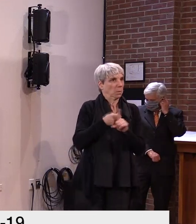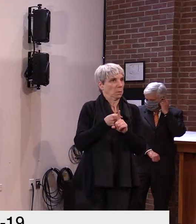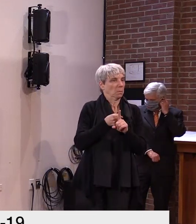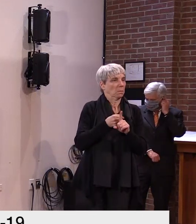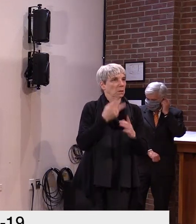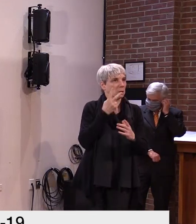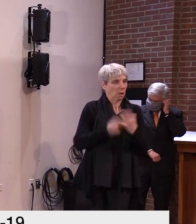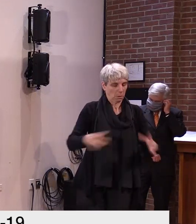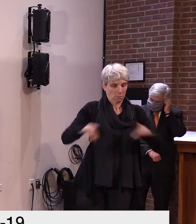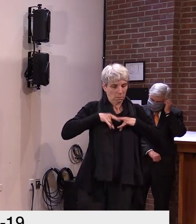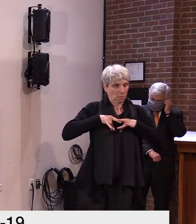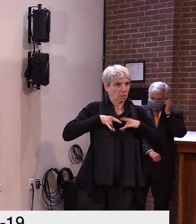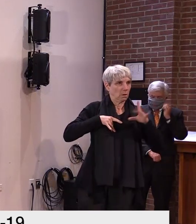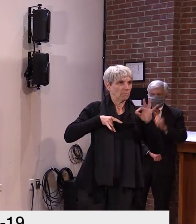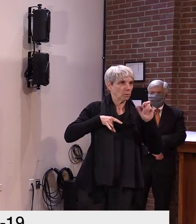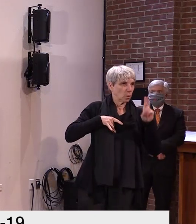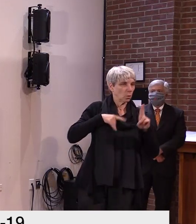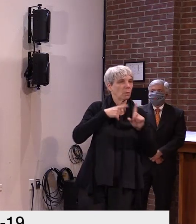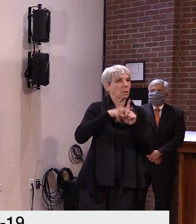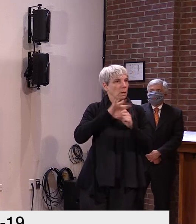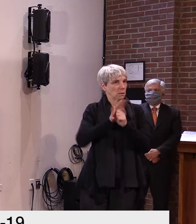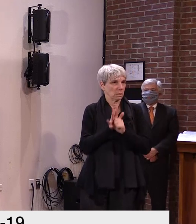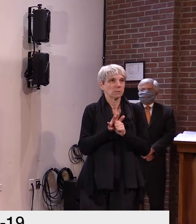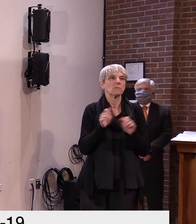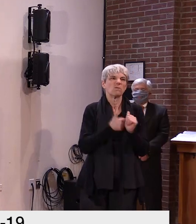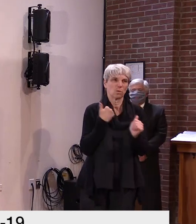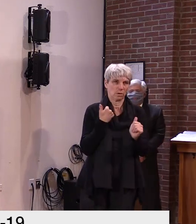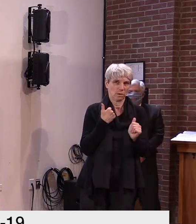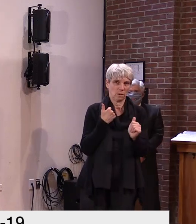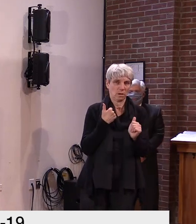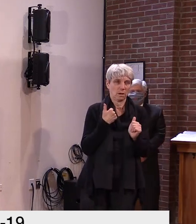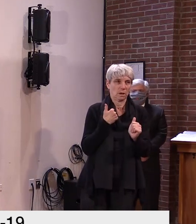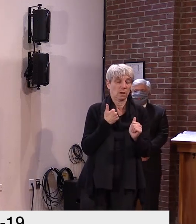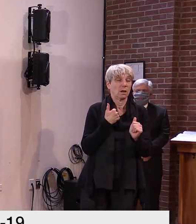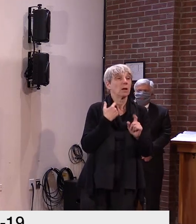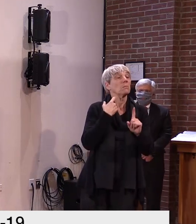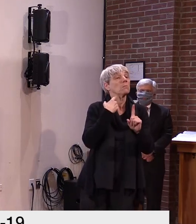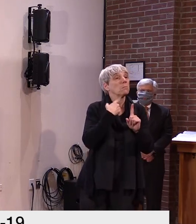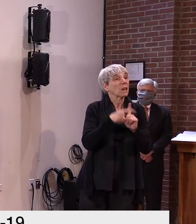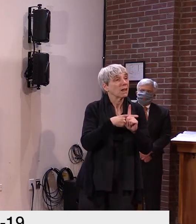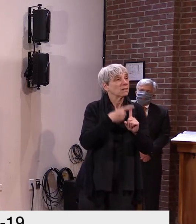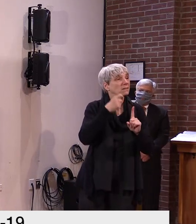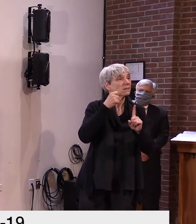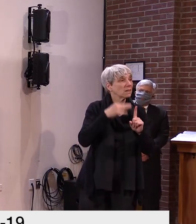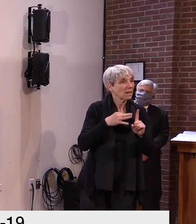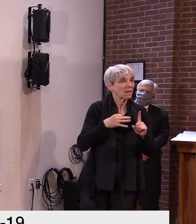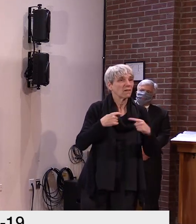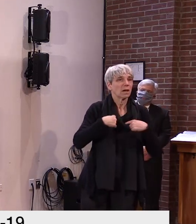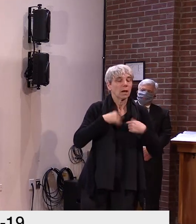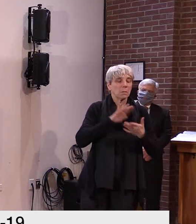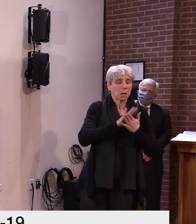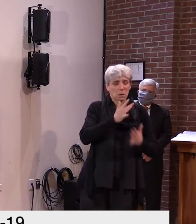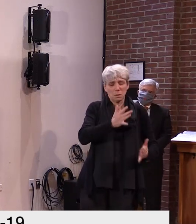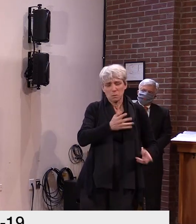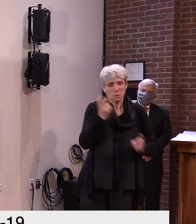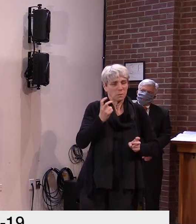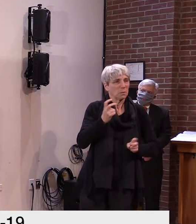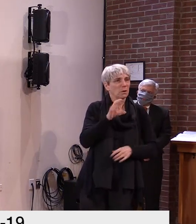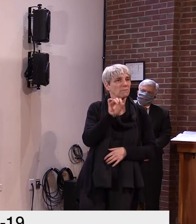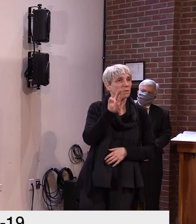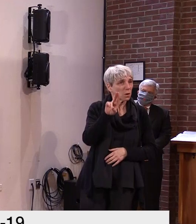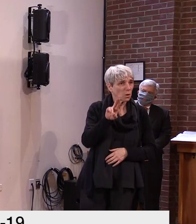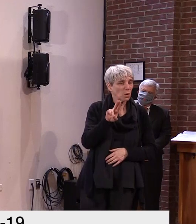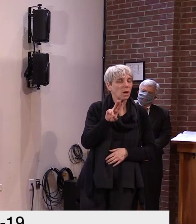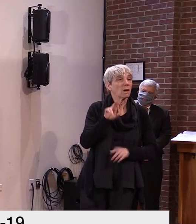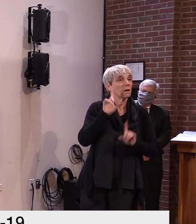see. And we certainly don't want to see further PPE shortages and other resources being competed